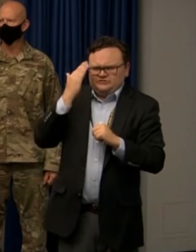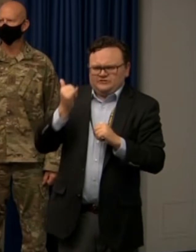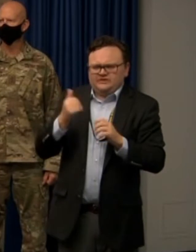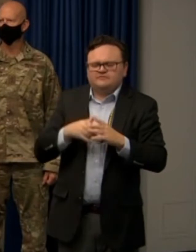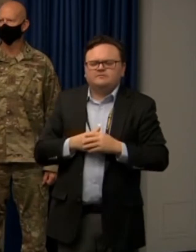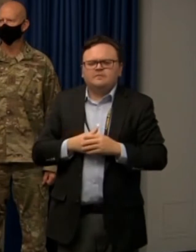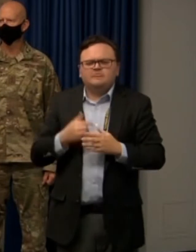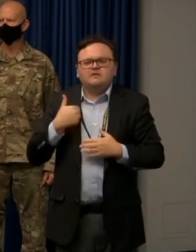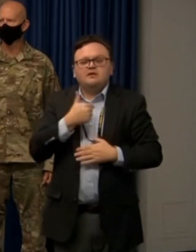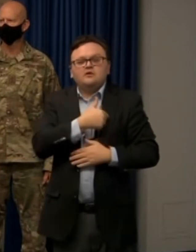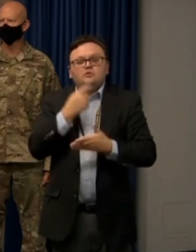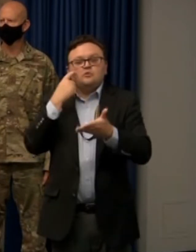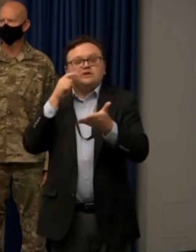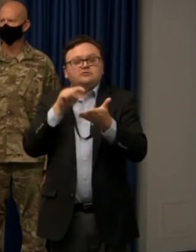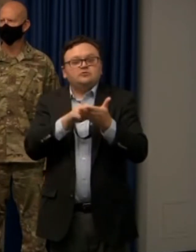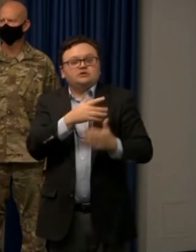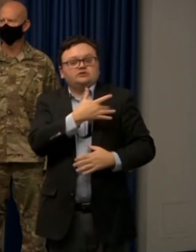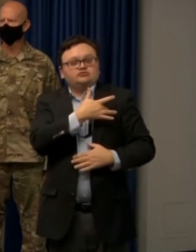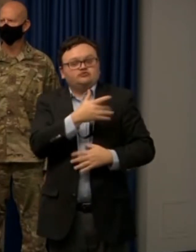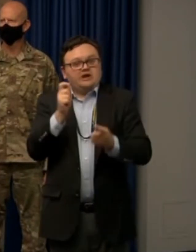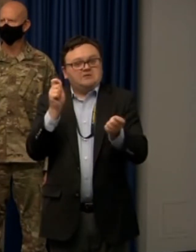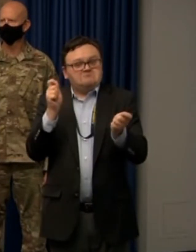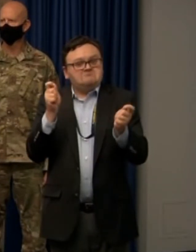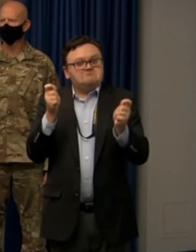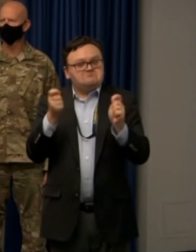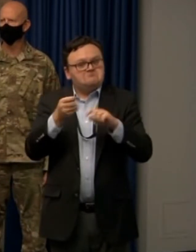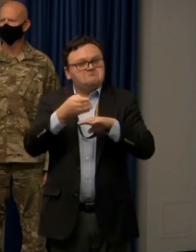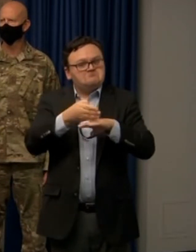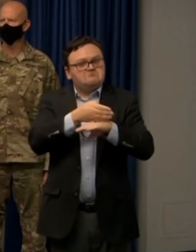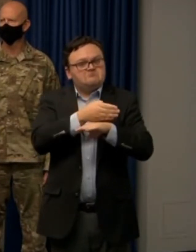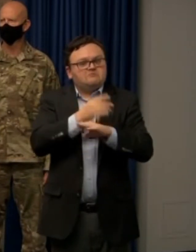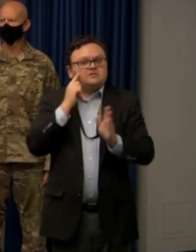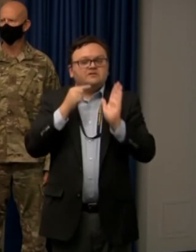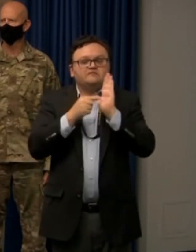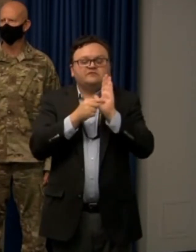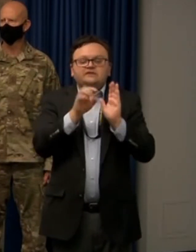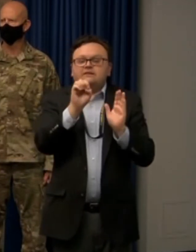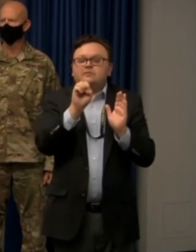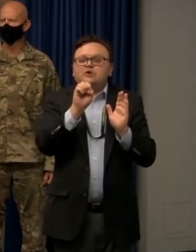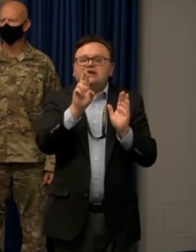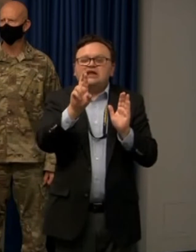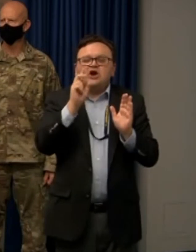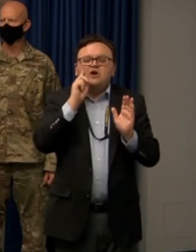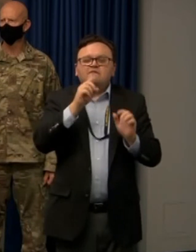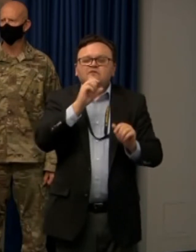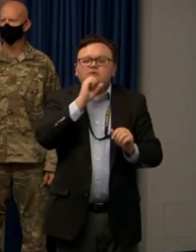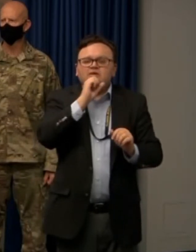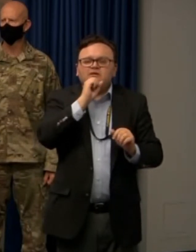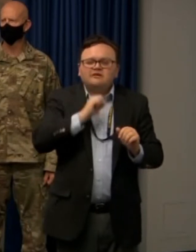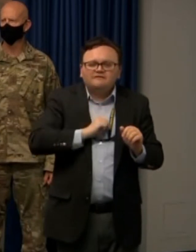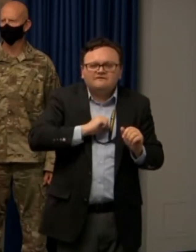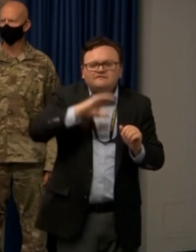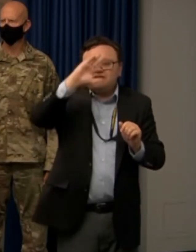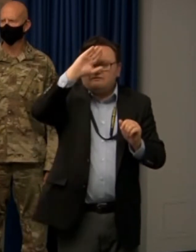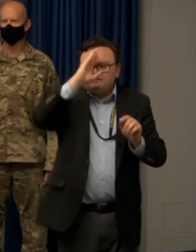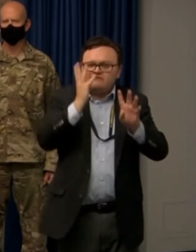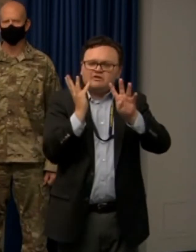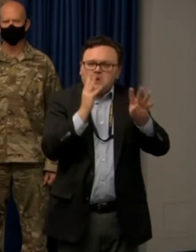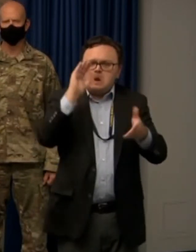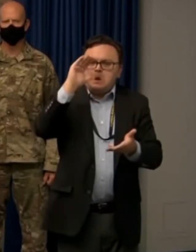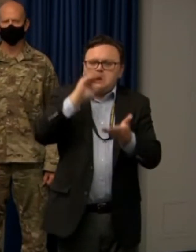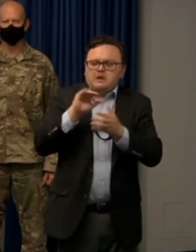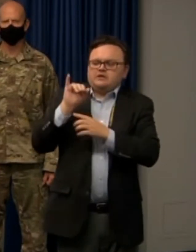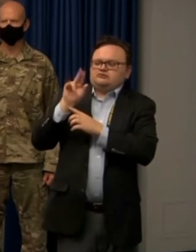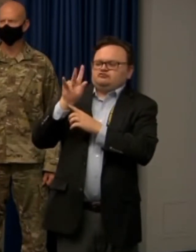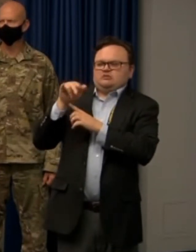the trends that we're seeing. If you look at the emergency department visits for COVID-like illness, those have been declining since the early